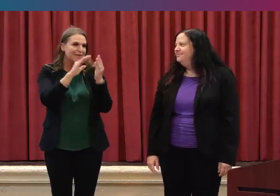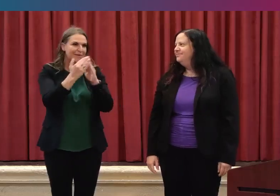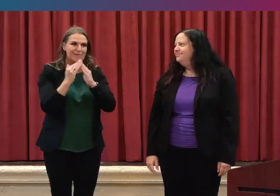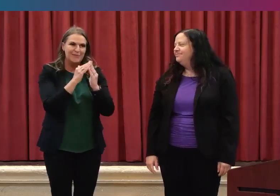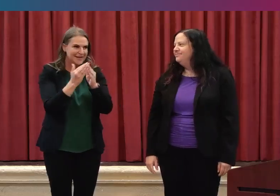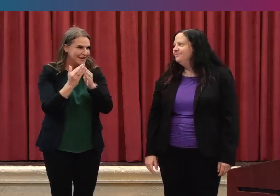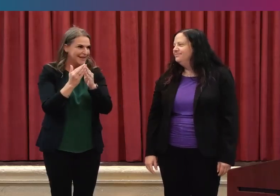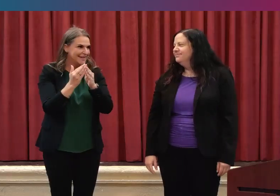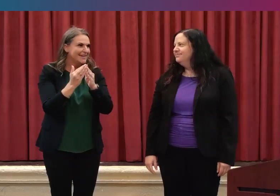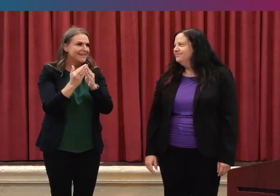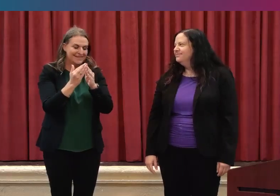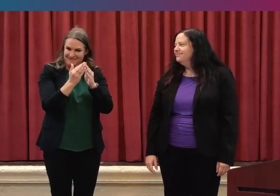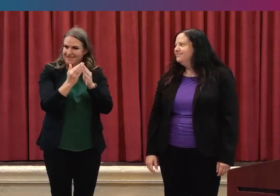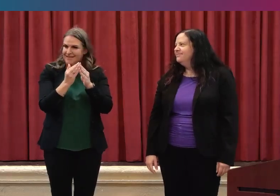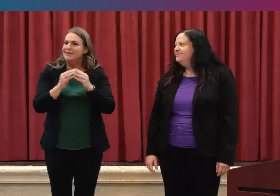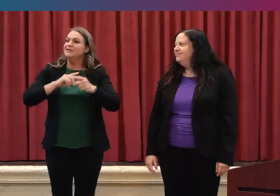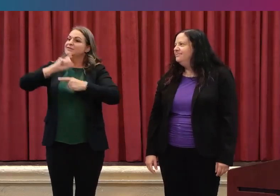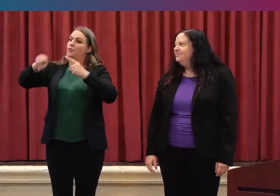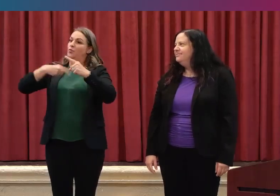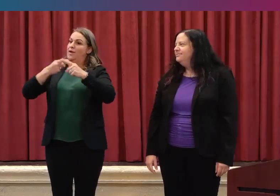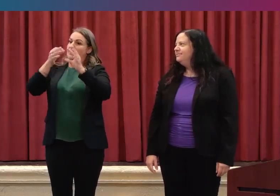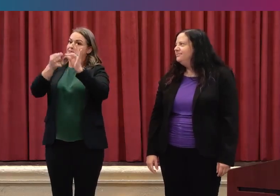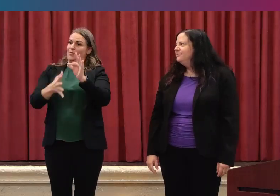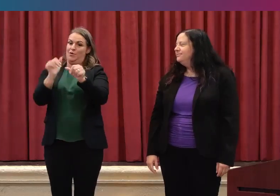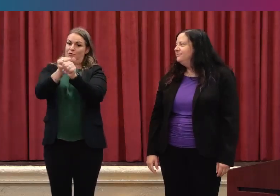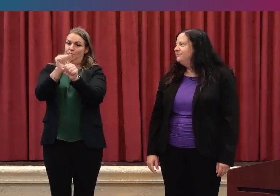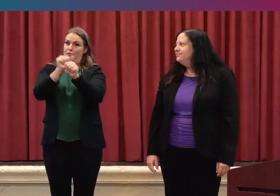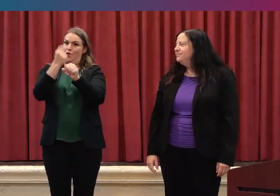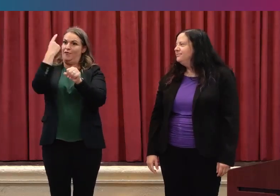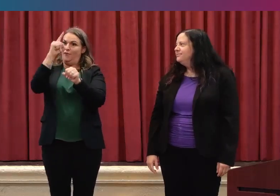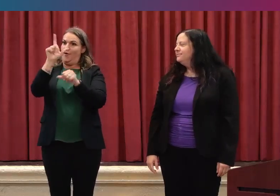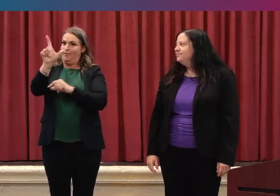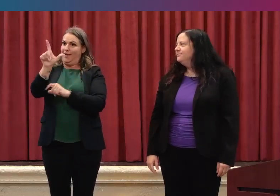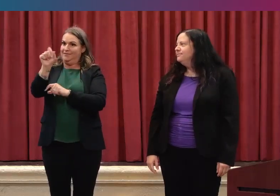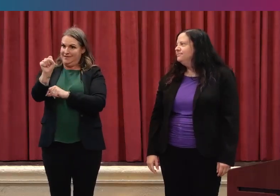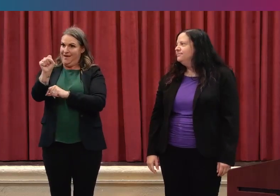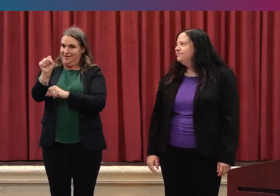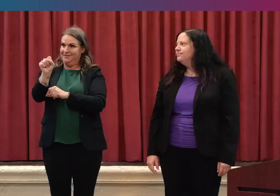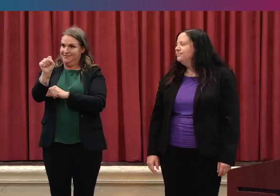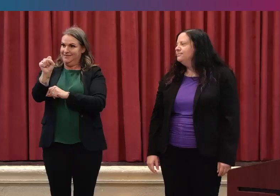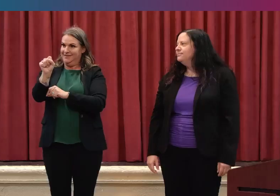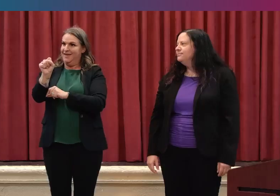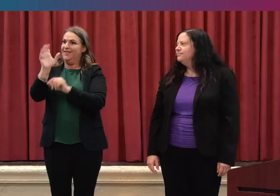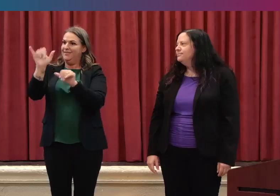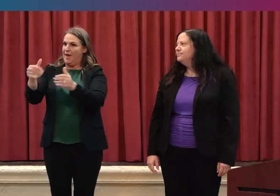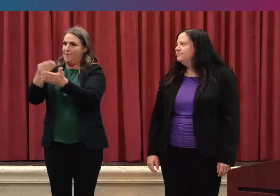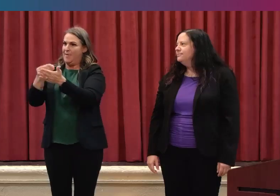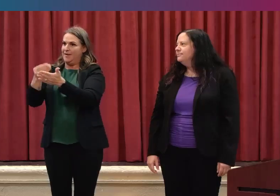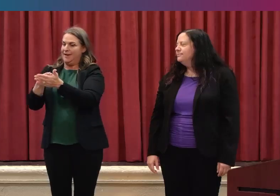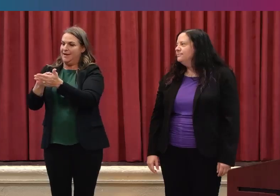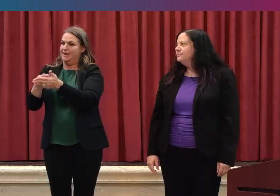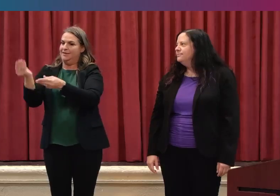It is a full circle to supporting the deaf community in Los Angeles.